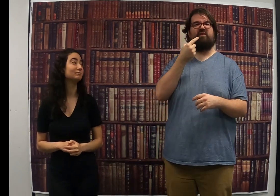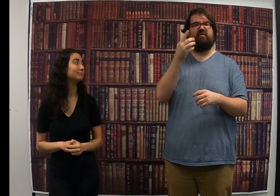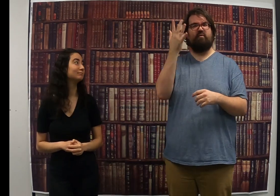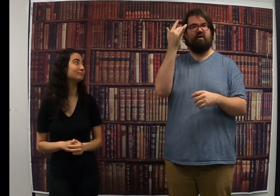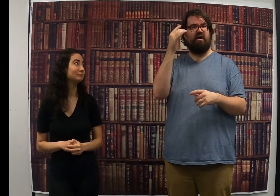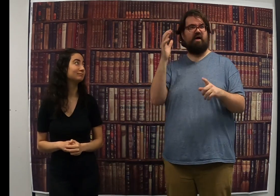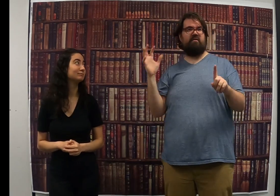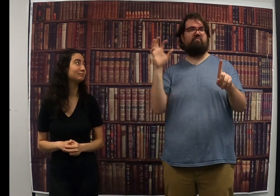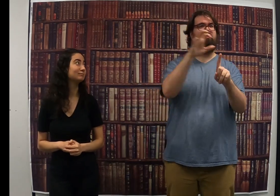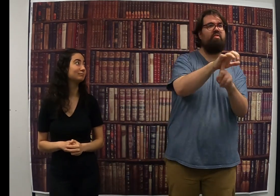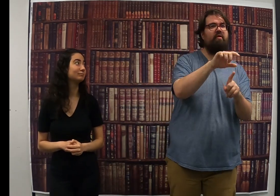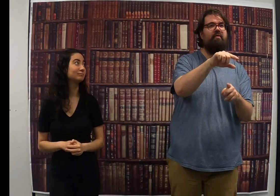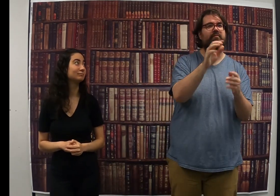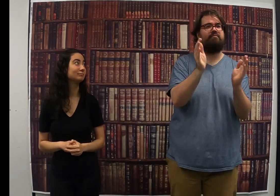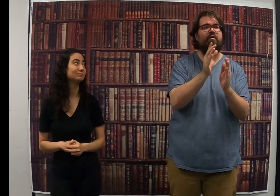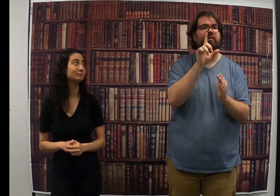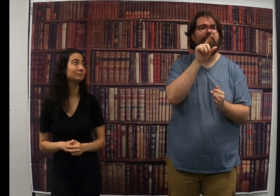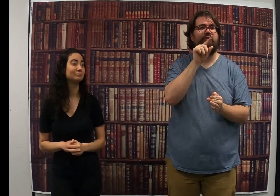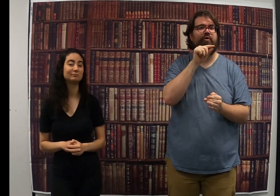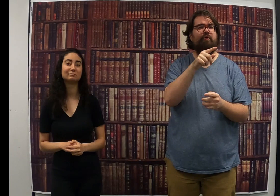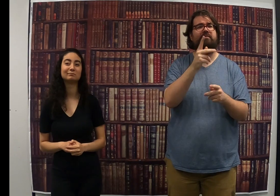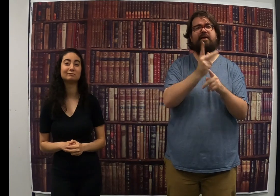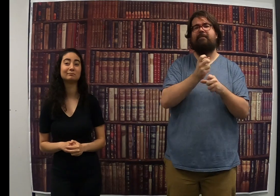the little bird that kept so many warm.